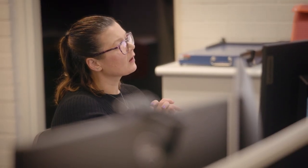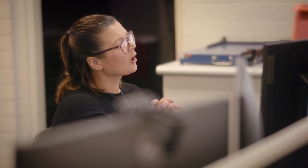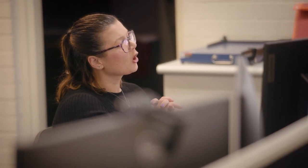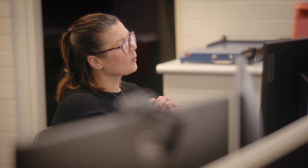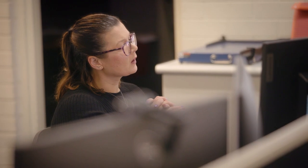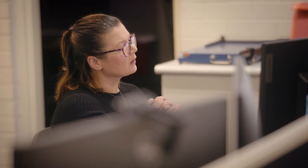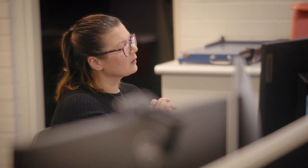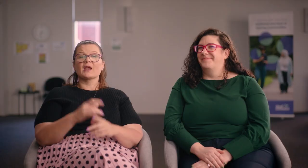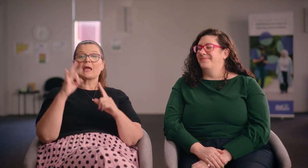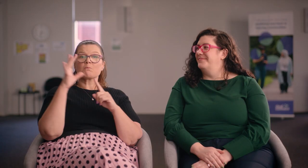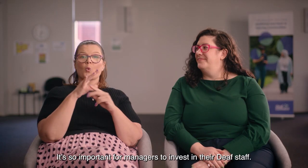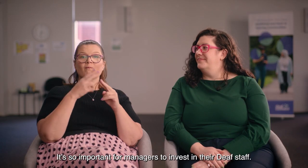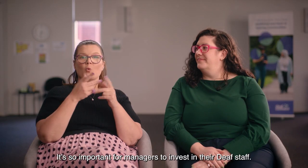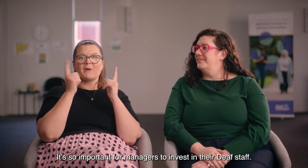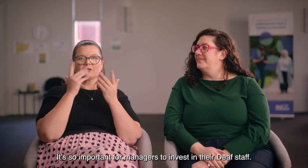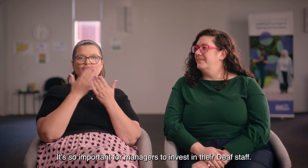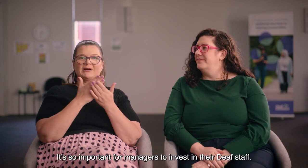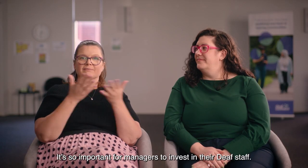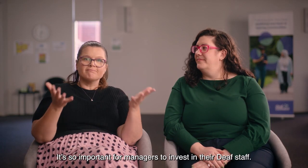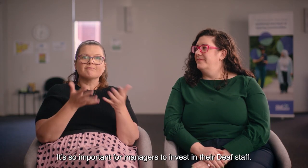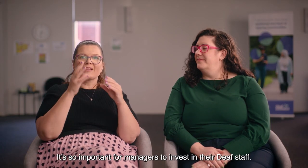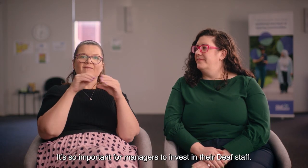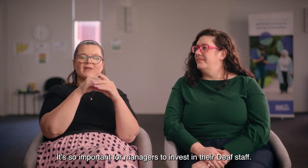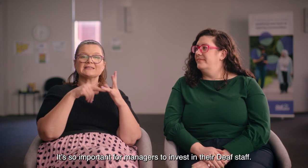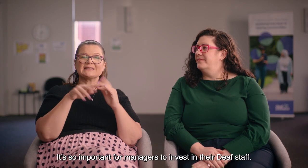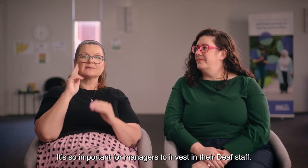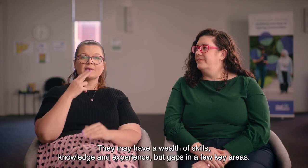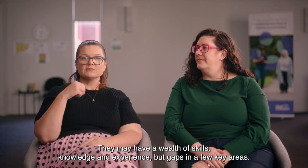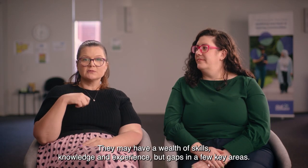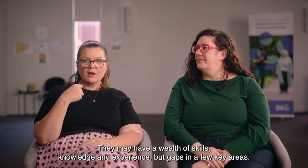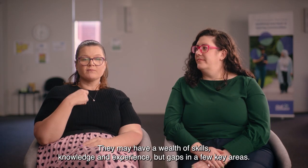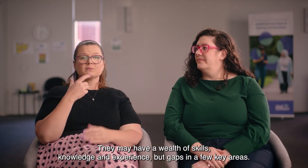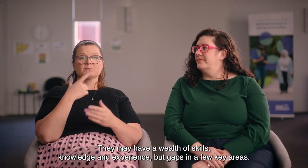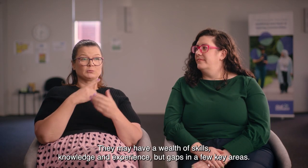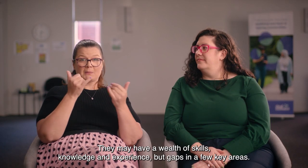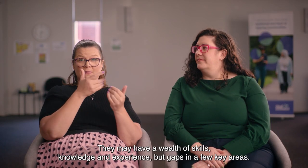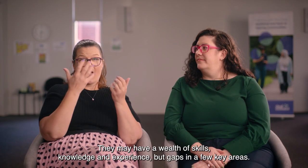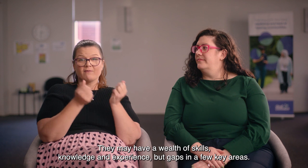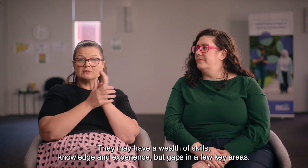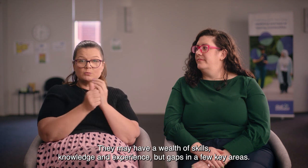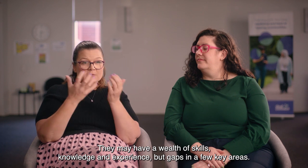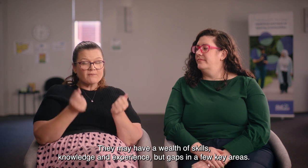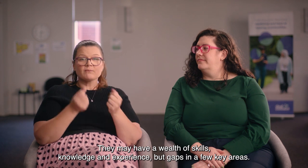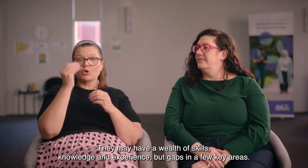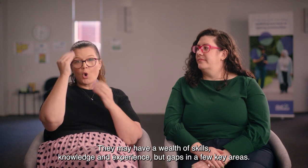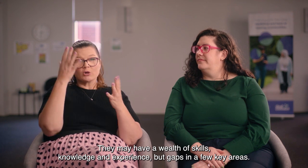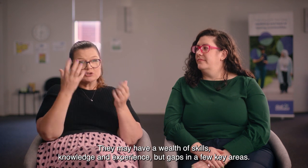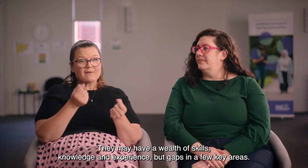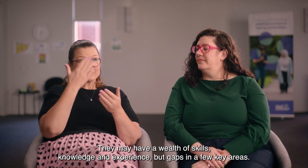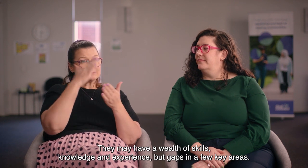side by side. It's so important for managers to invest in their deaf staff. They may have a wealth of skills, knowledge and experience, but